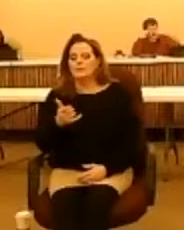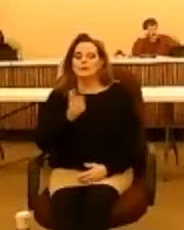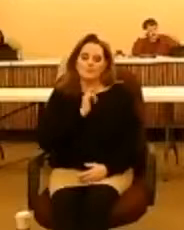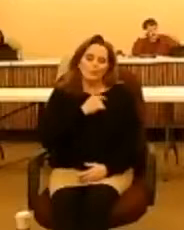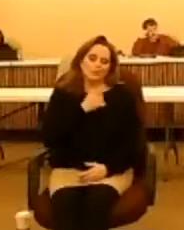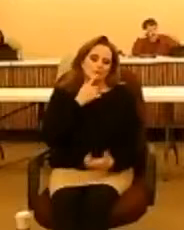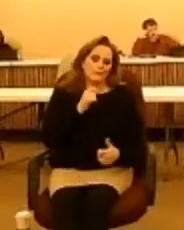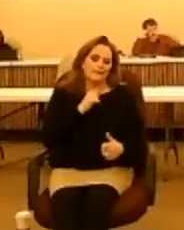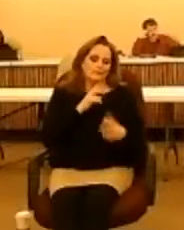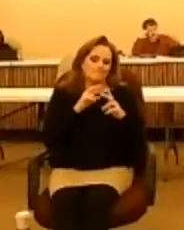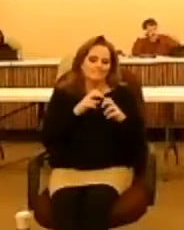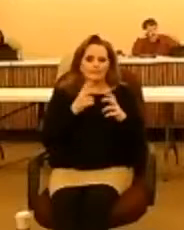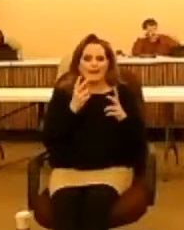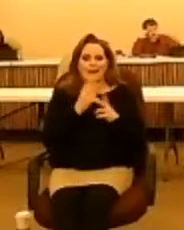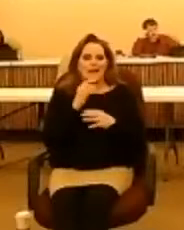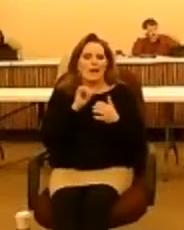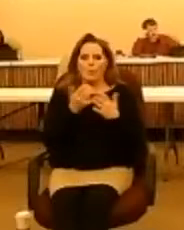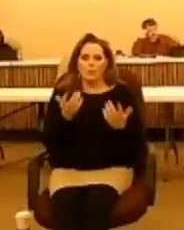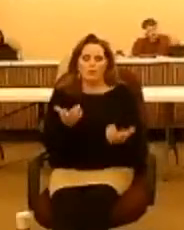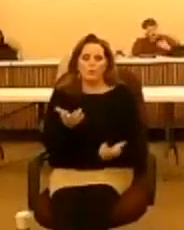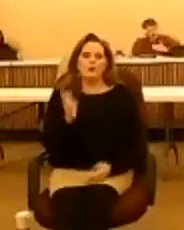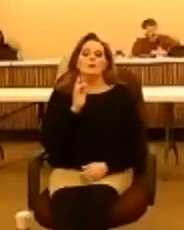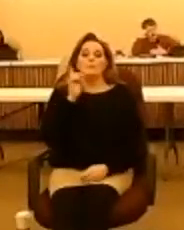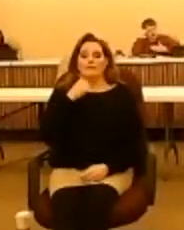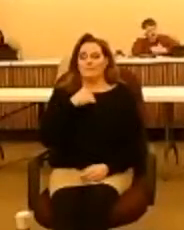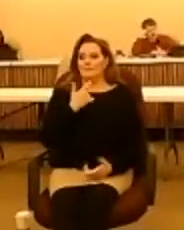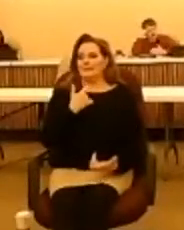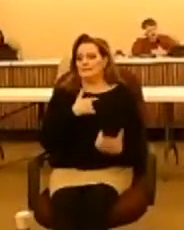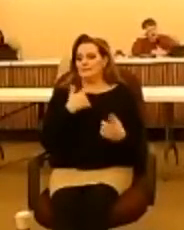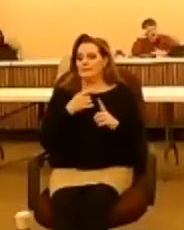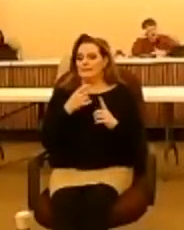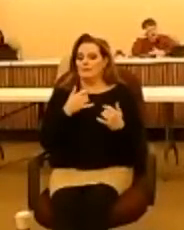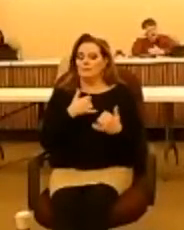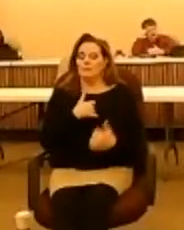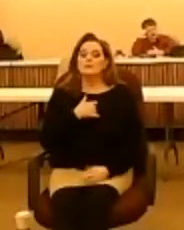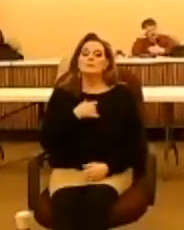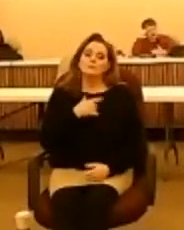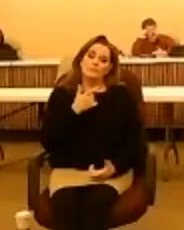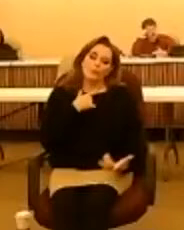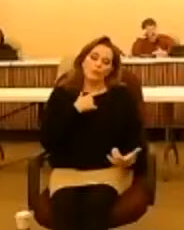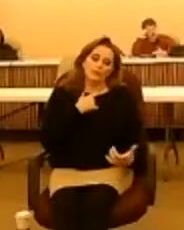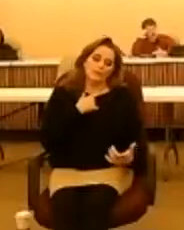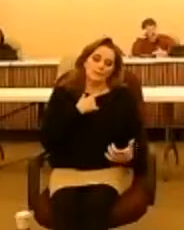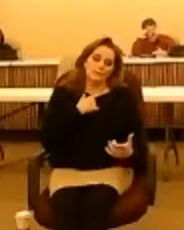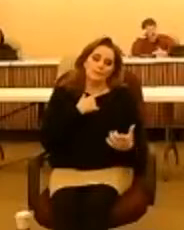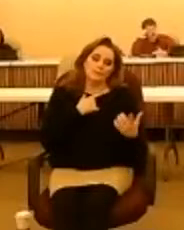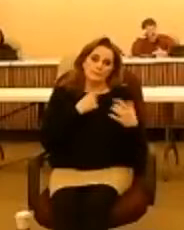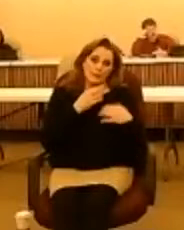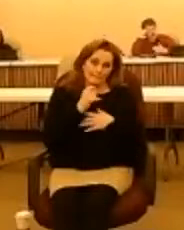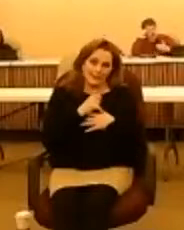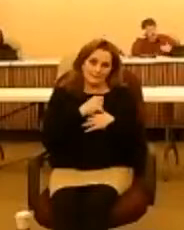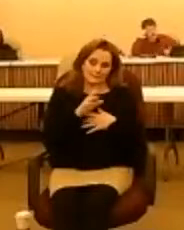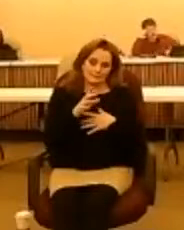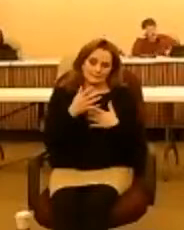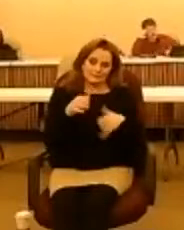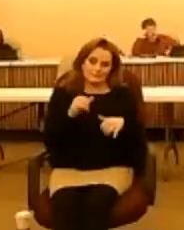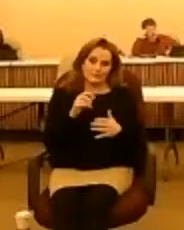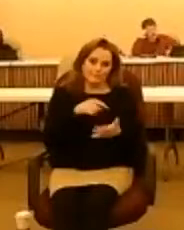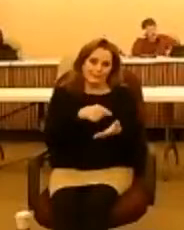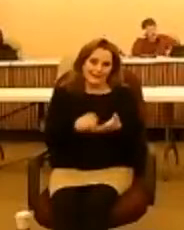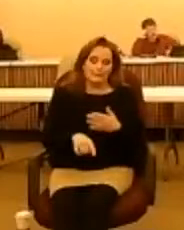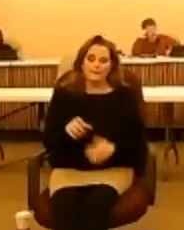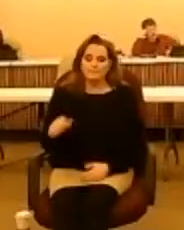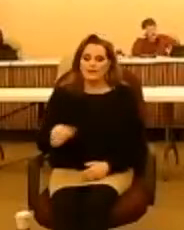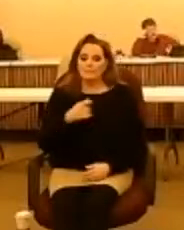do that, but to me, basically at this point forward, while that bond is still being paid off, these